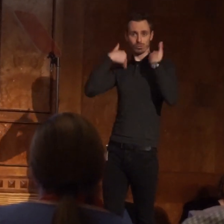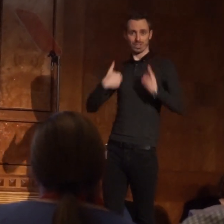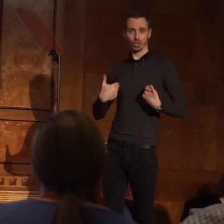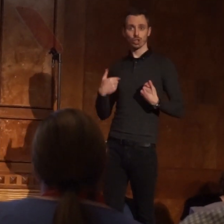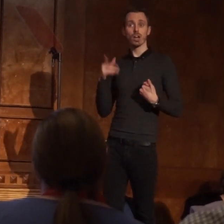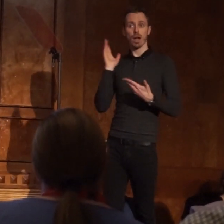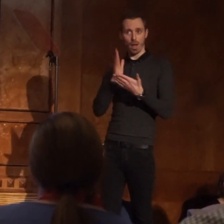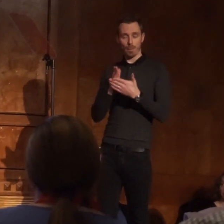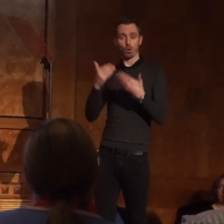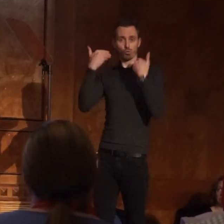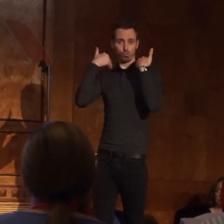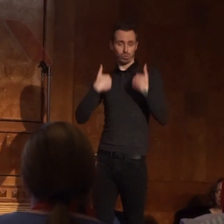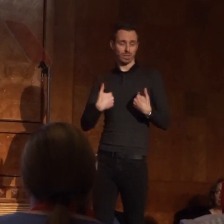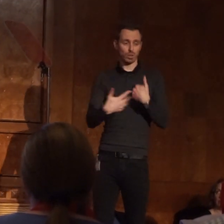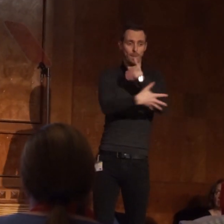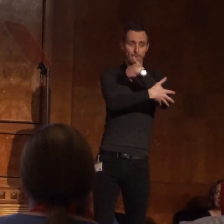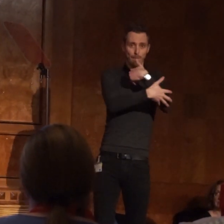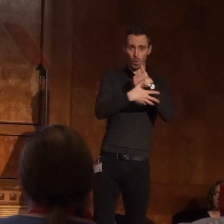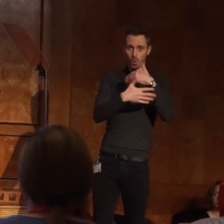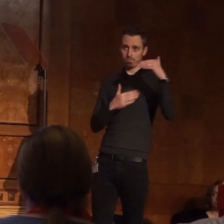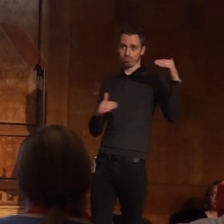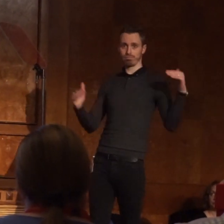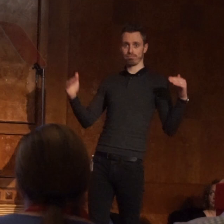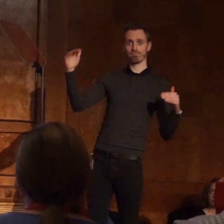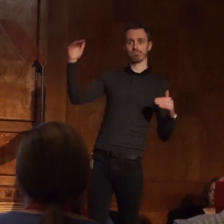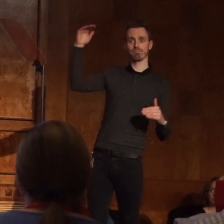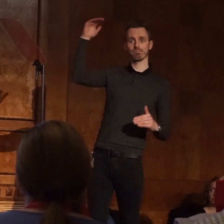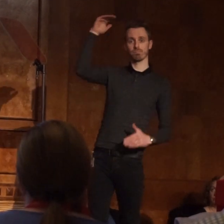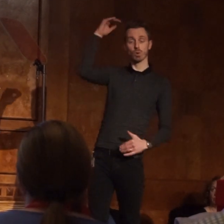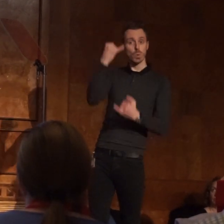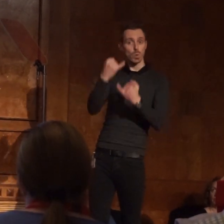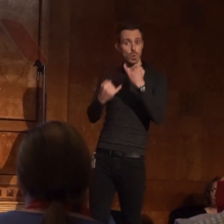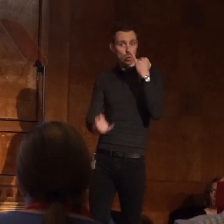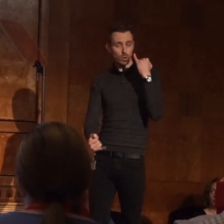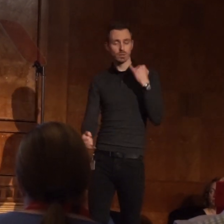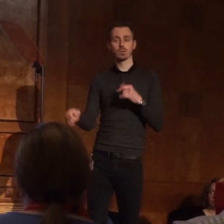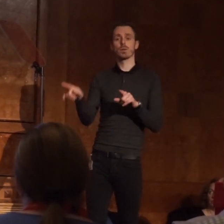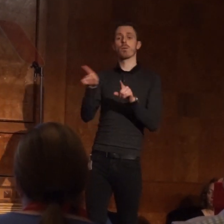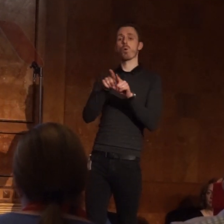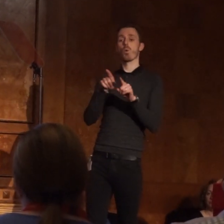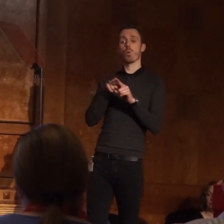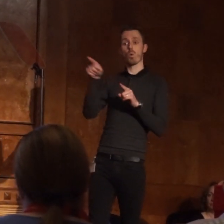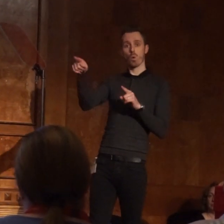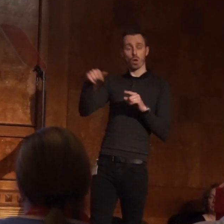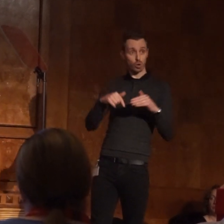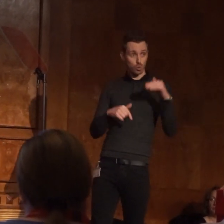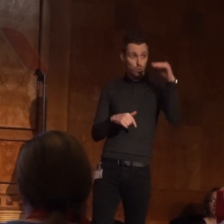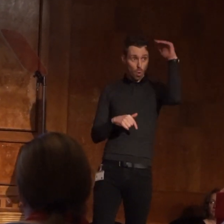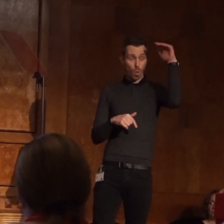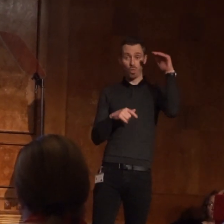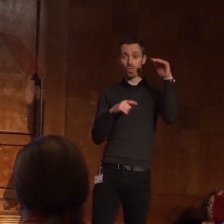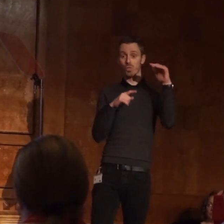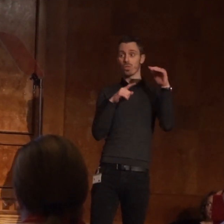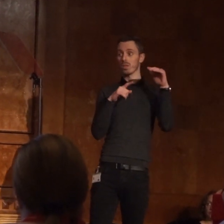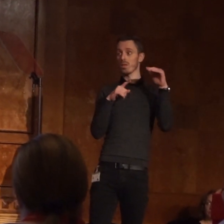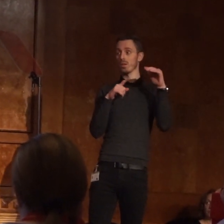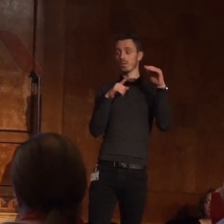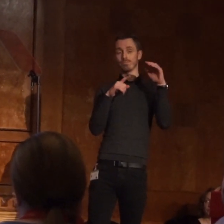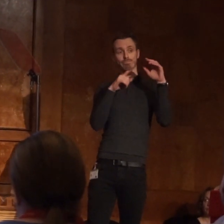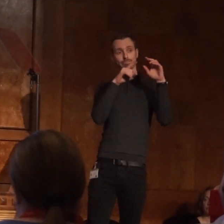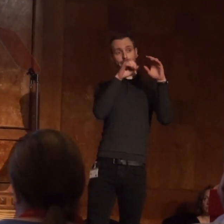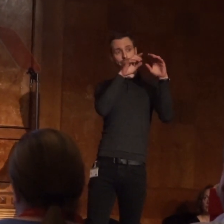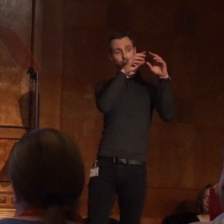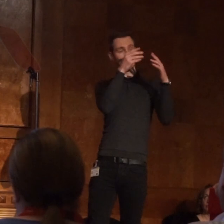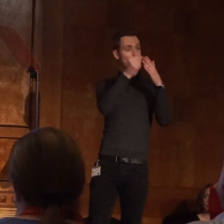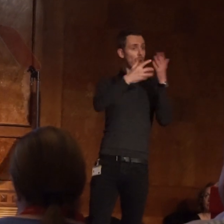getting wider and wider, but it's also causing capital flow from the north to the country to